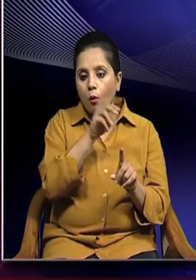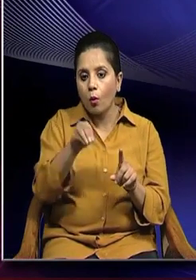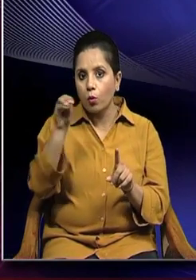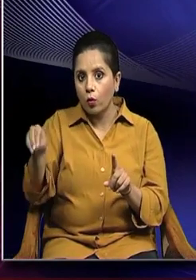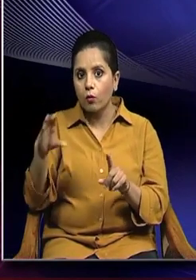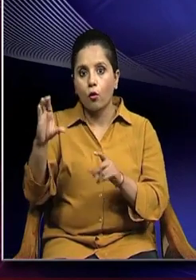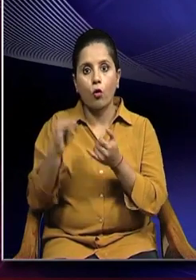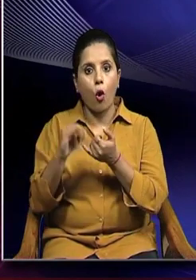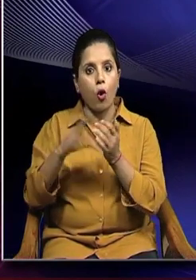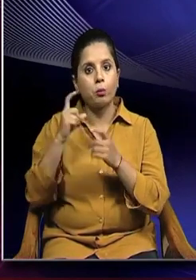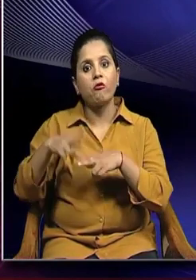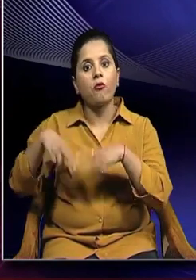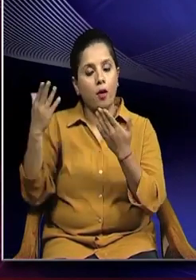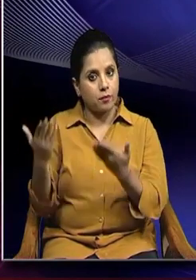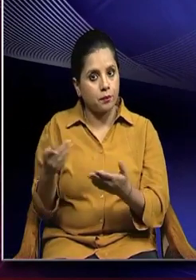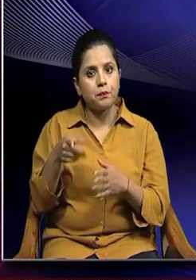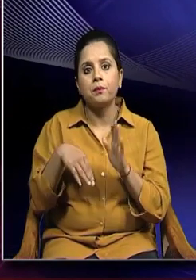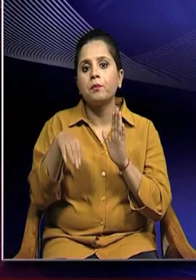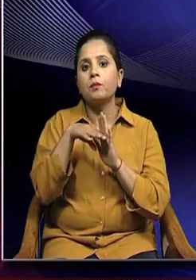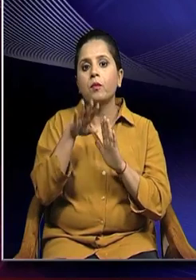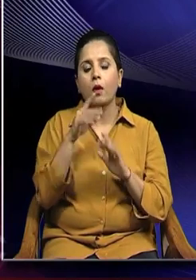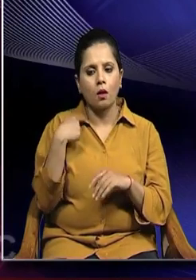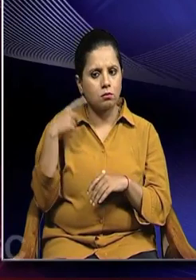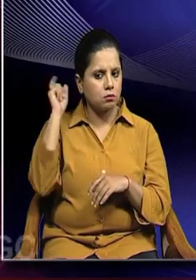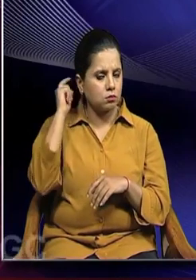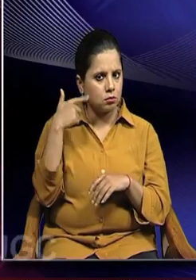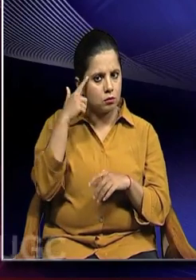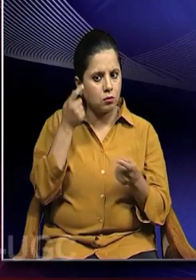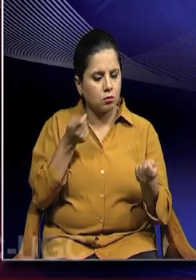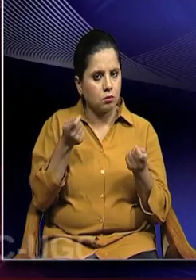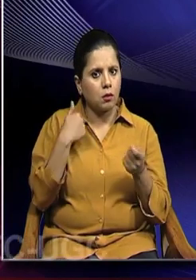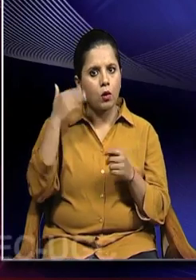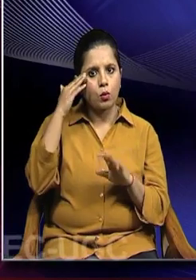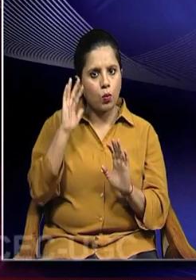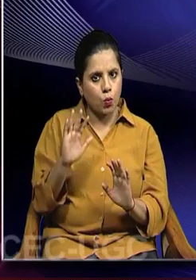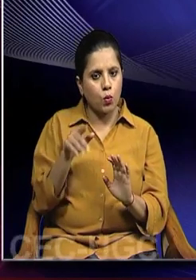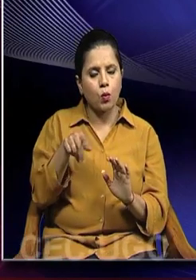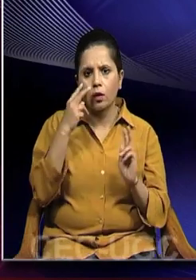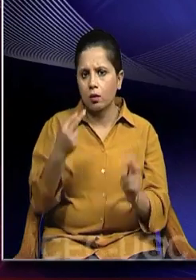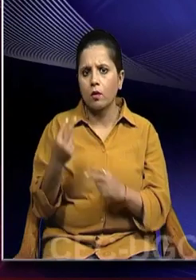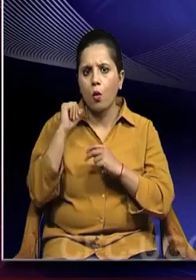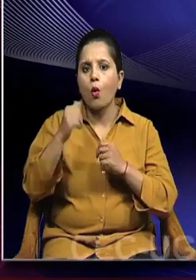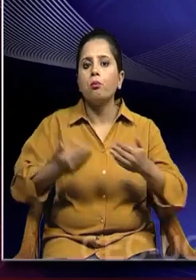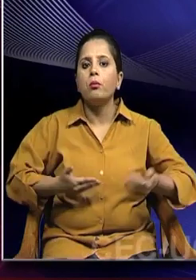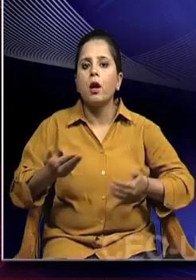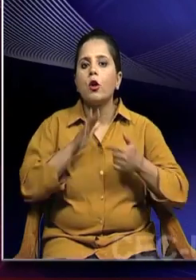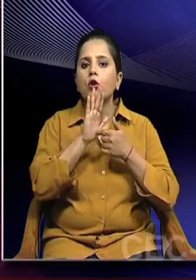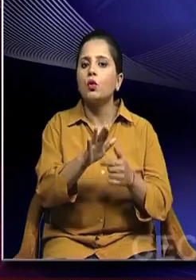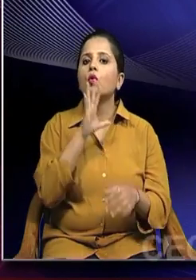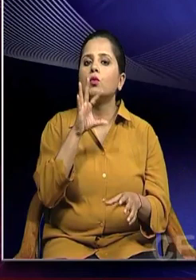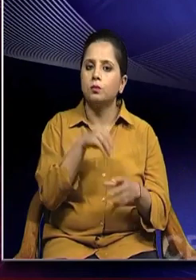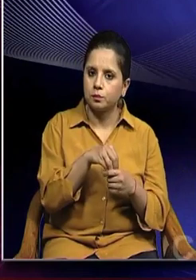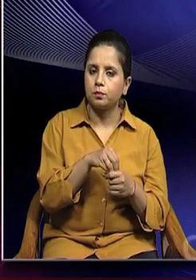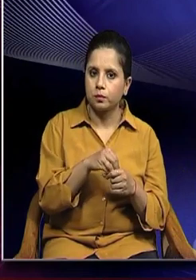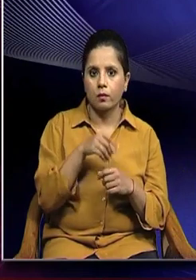state. So it is the level of consciousness which gives a reflection of your behavior, which is